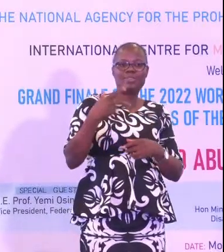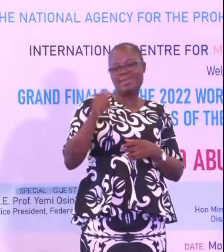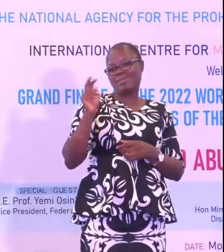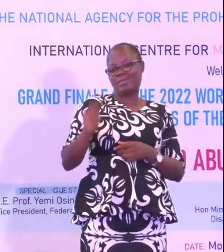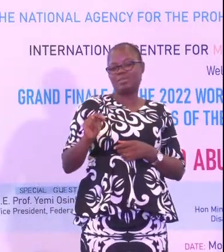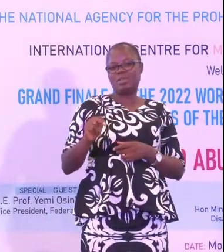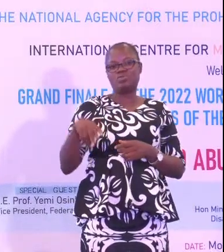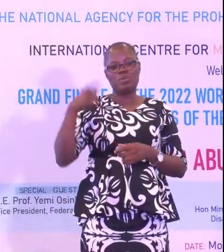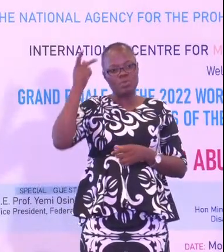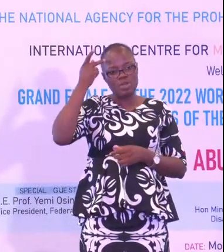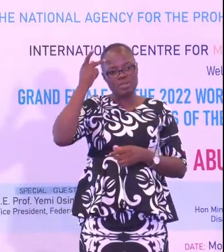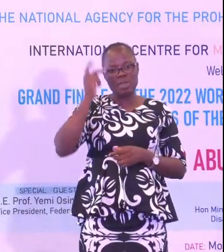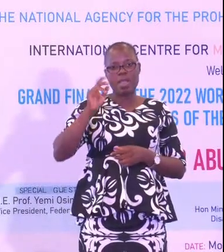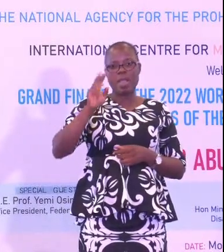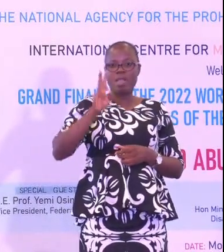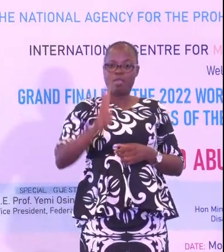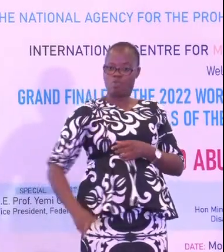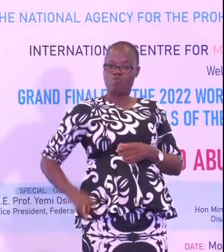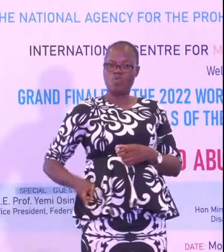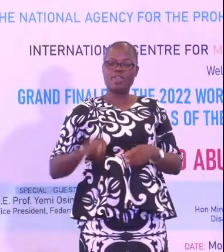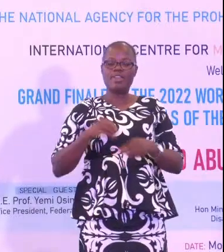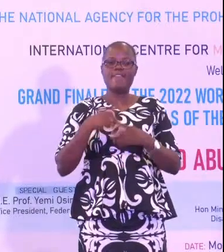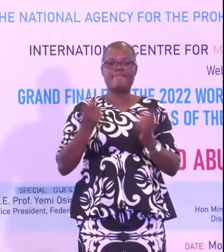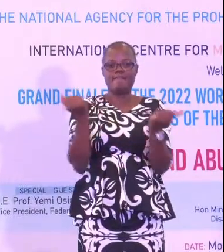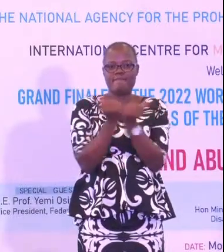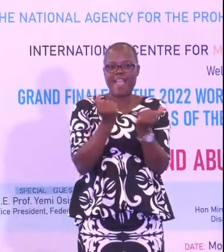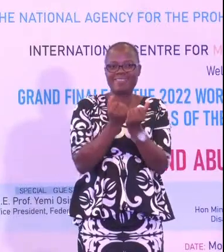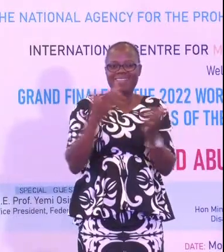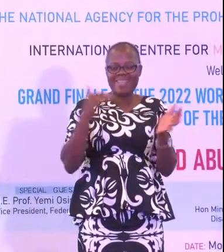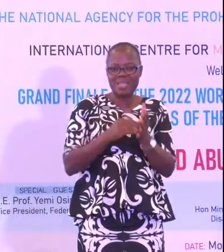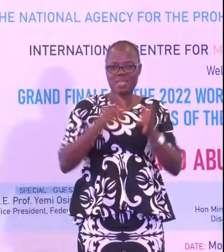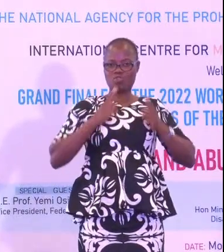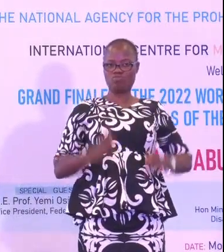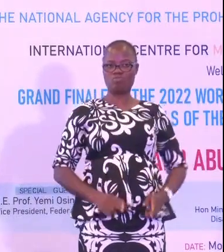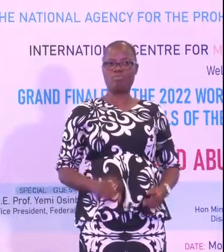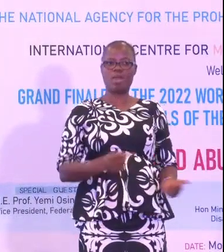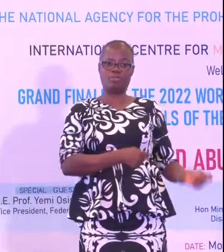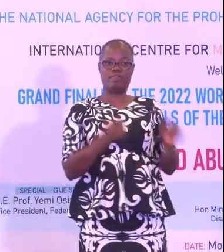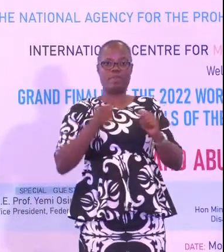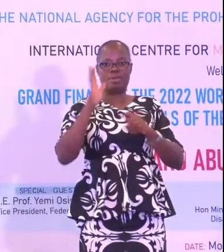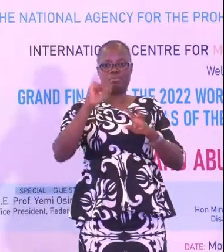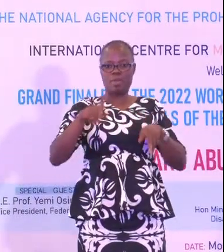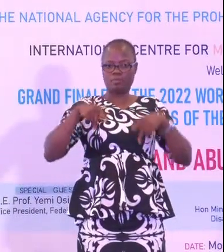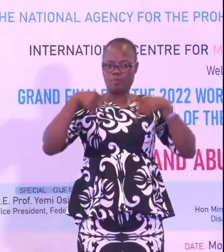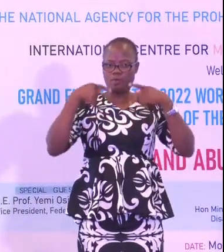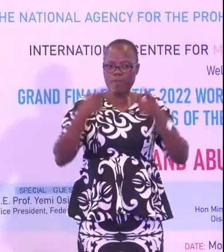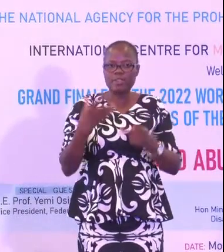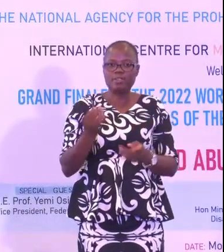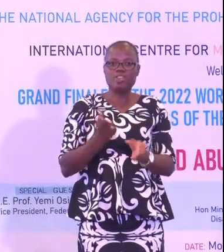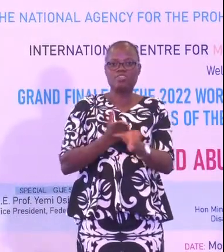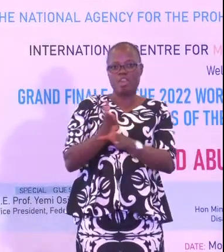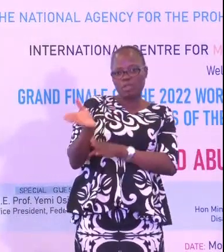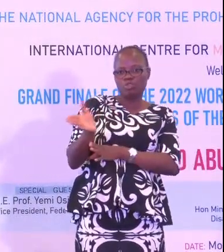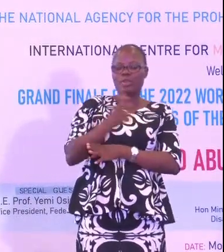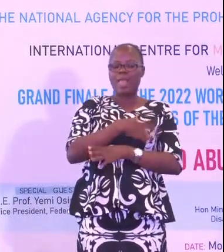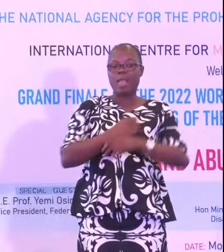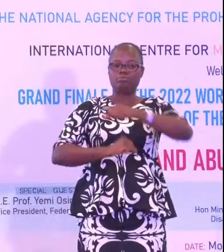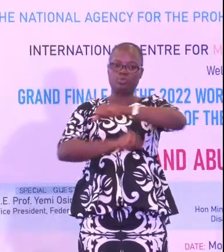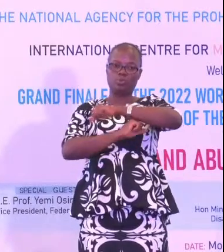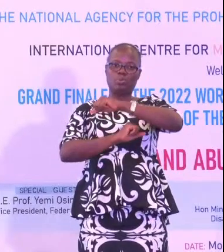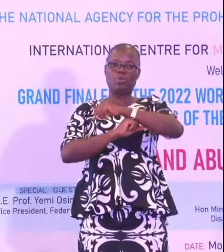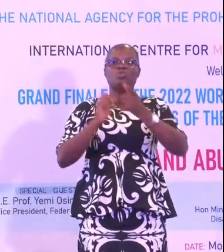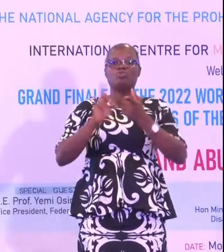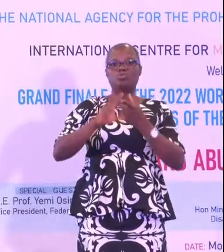necessary political will in the fight against human trafficking by providing the direction and support